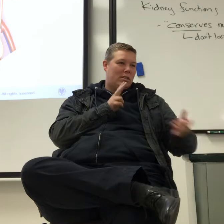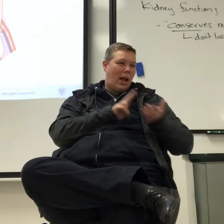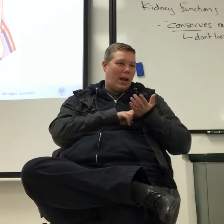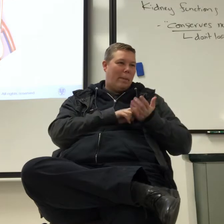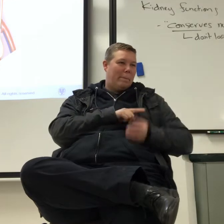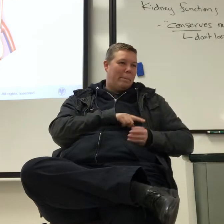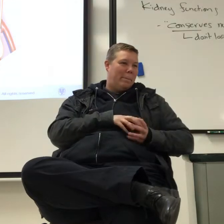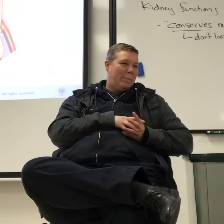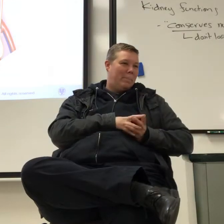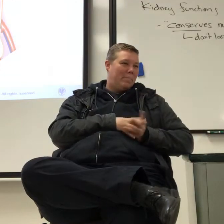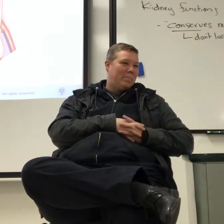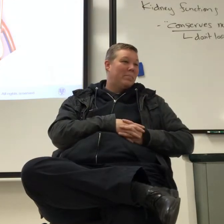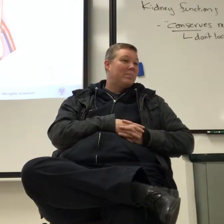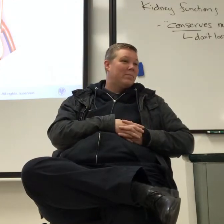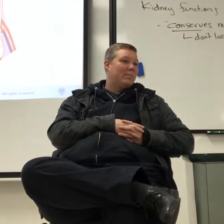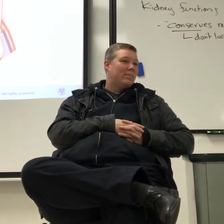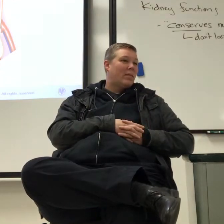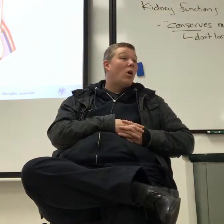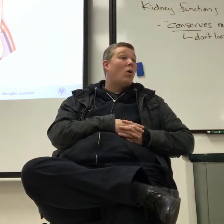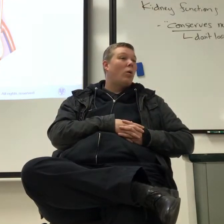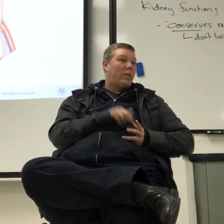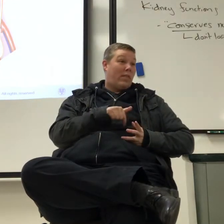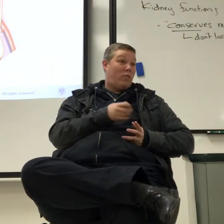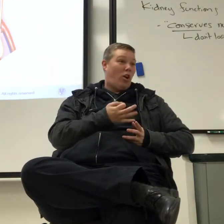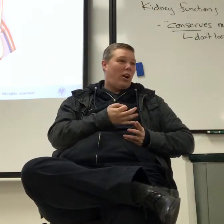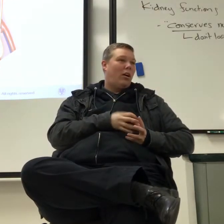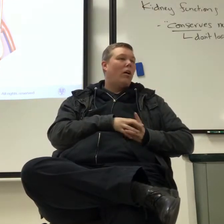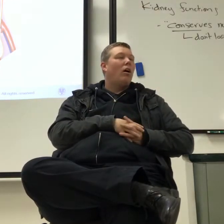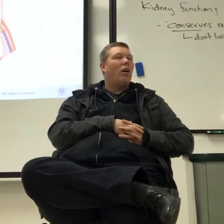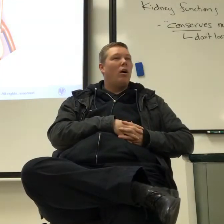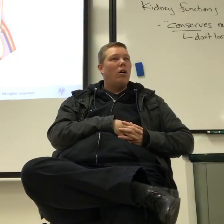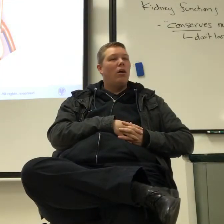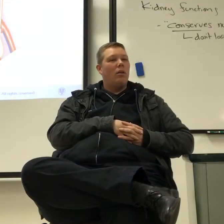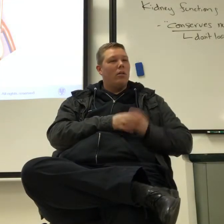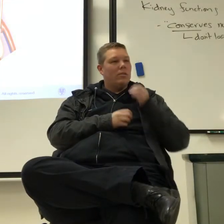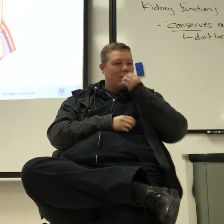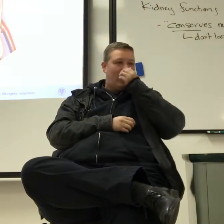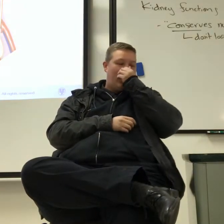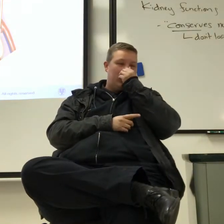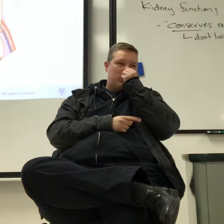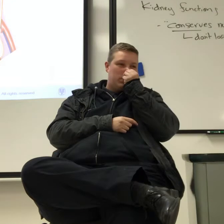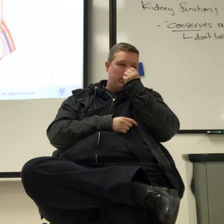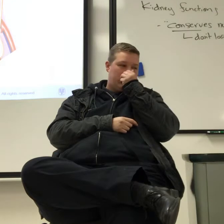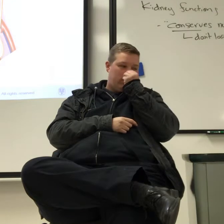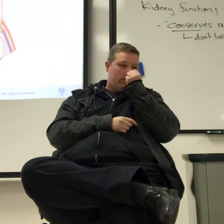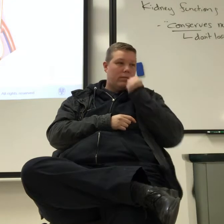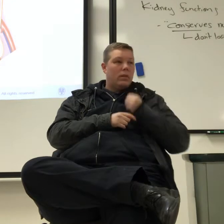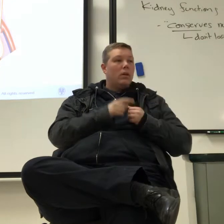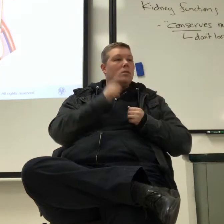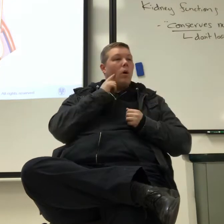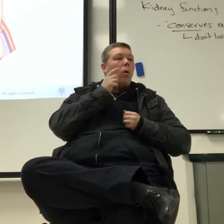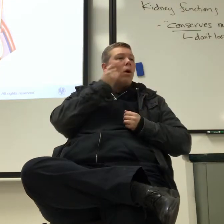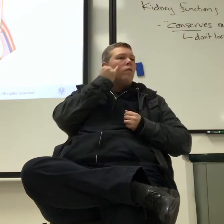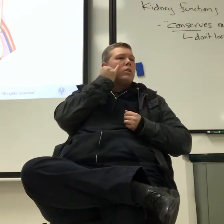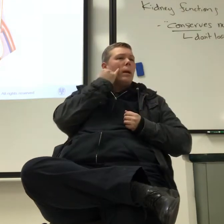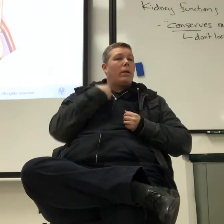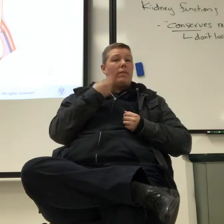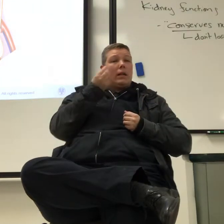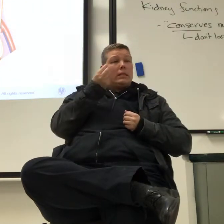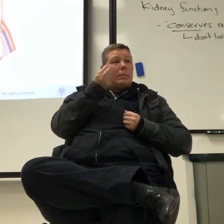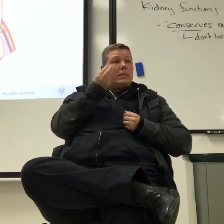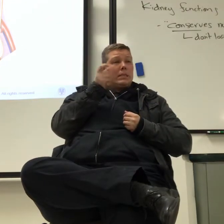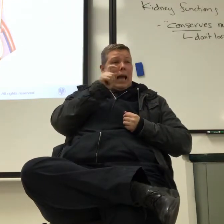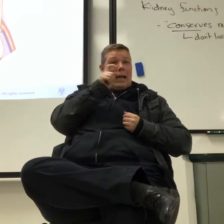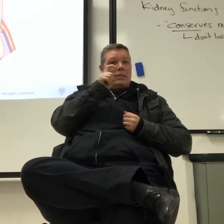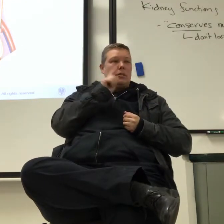You want to excrete the waste products, not the nutrients your body needs. So let's say the substance X is glucose. You first absorb it